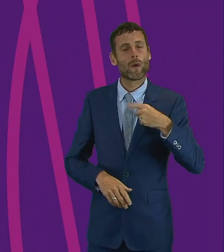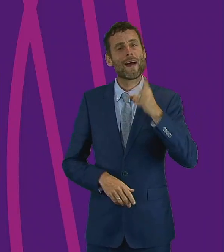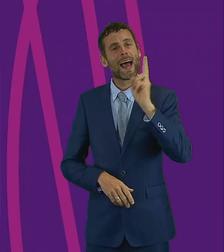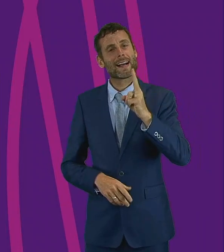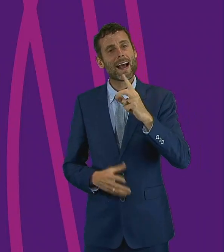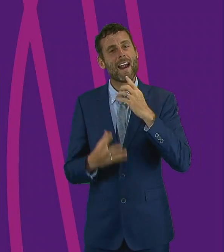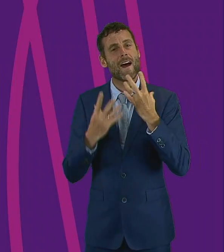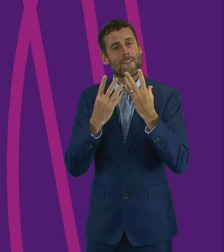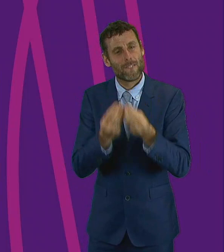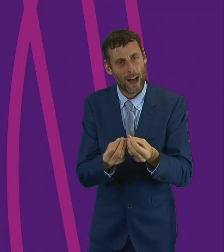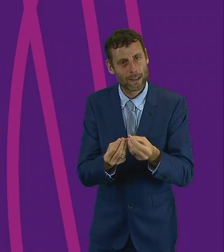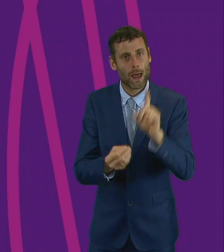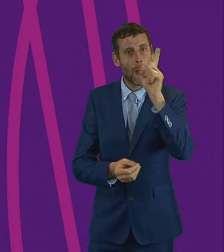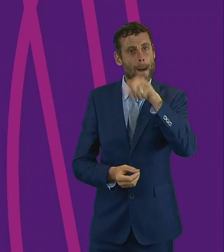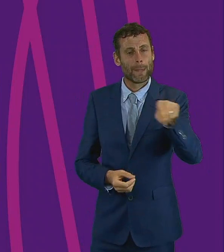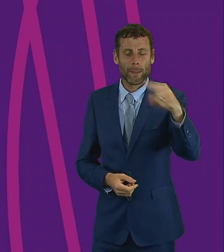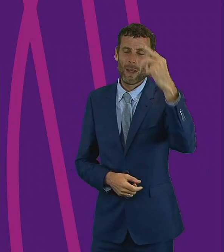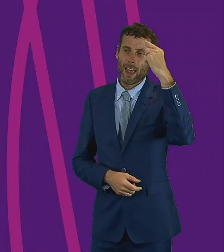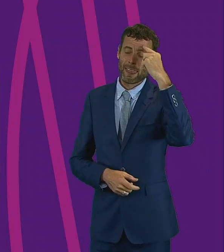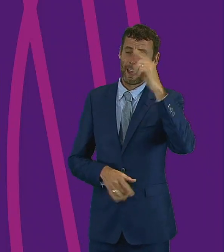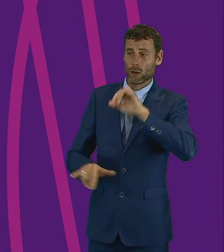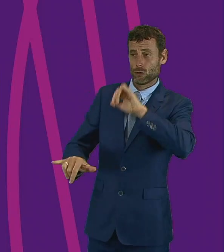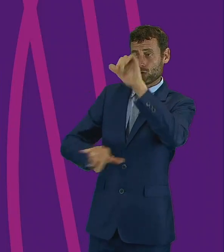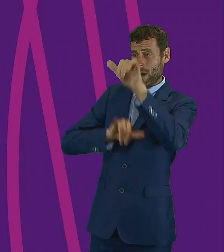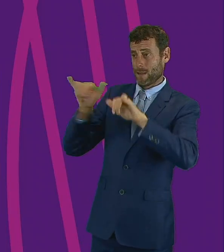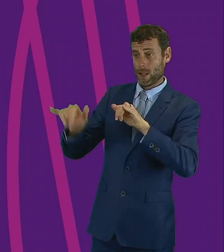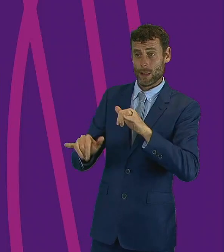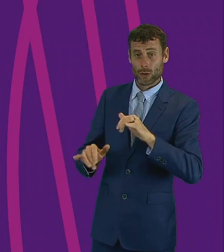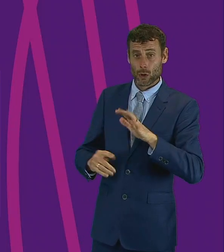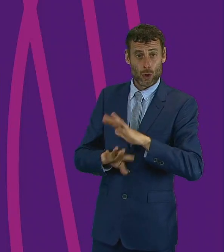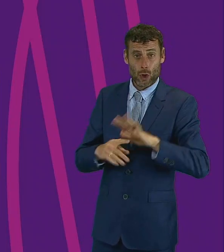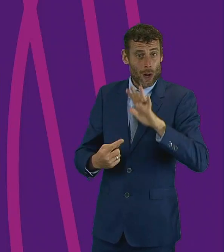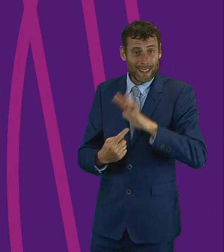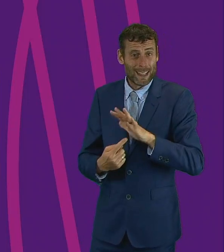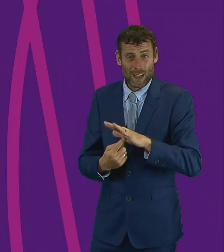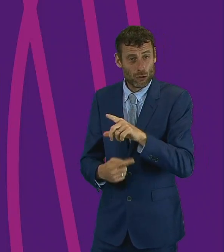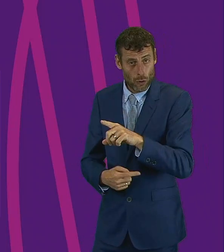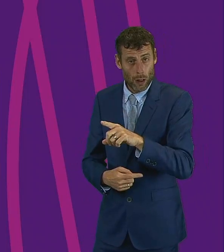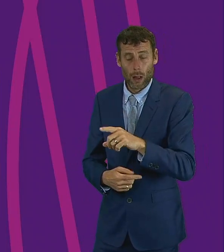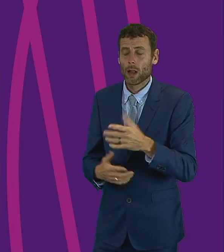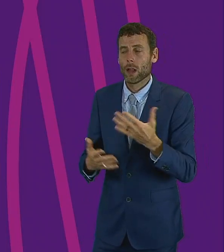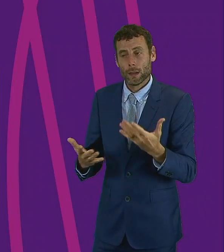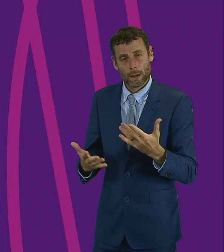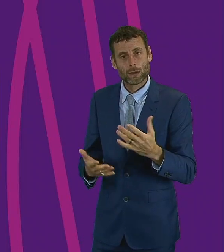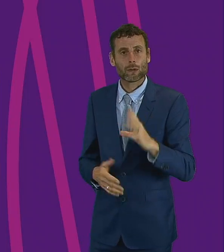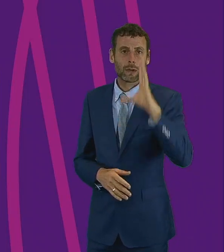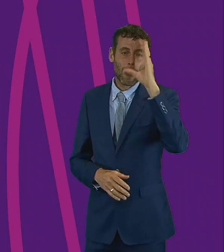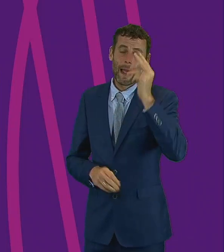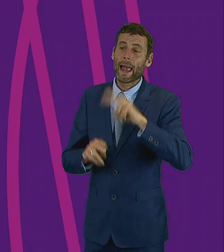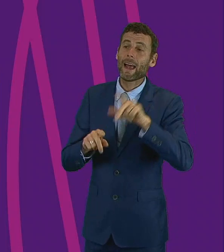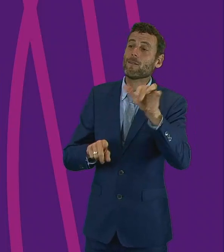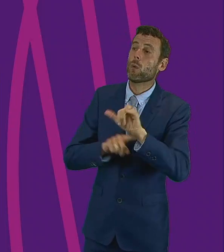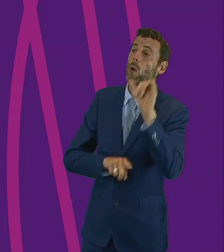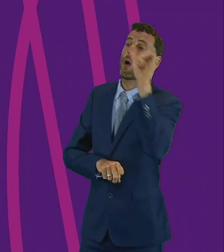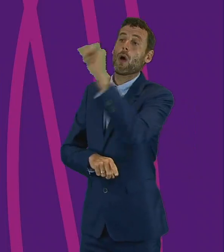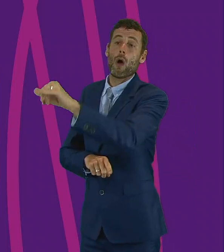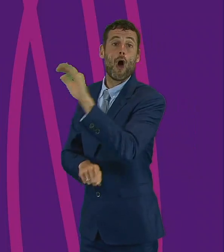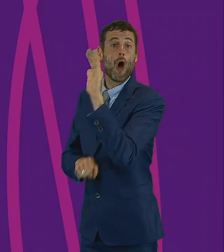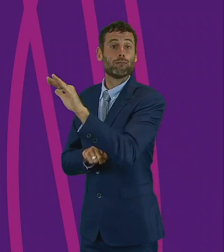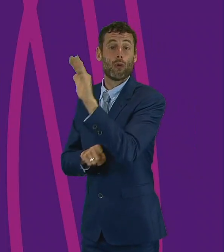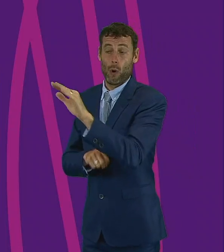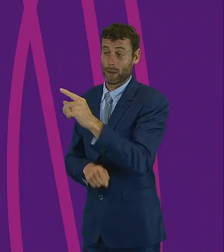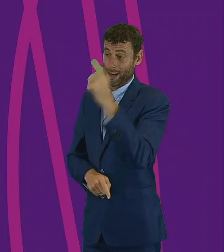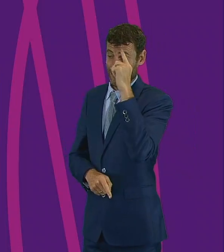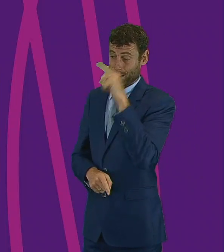very cautious about non-essential foreign travel right now. There can be no guarantee that the rules on quarantine won't change while you're away and affect you